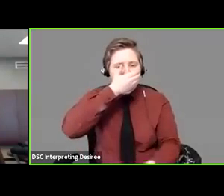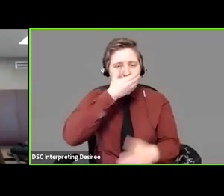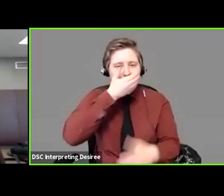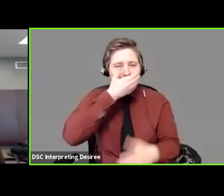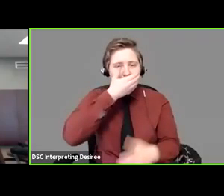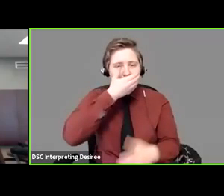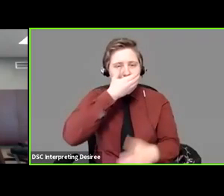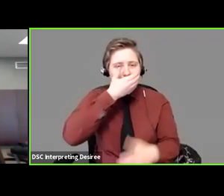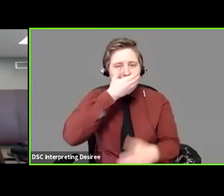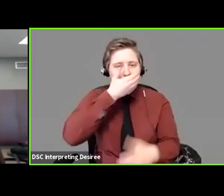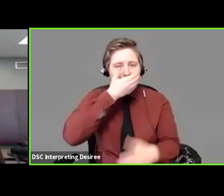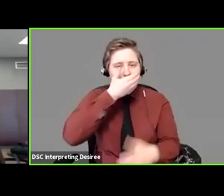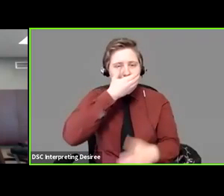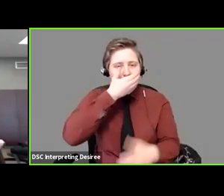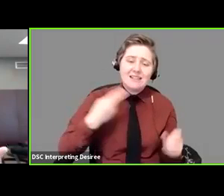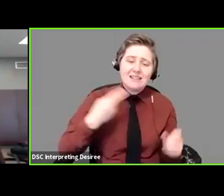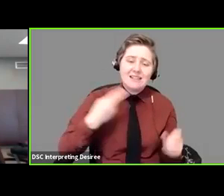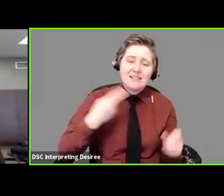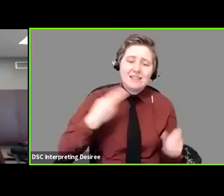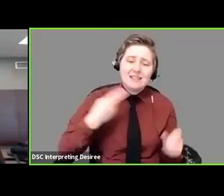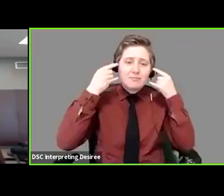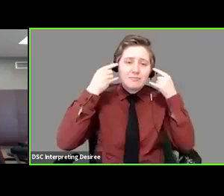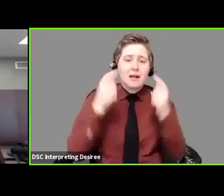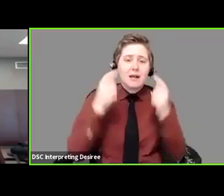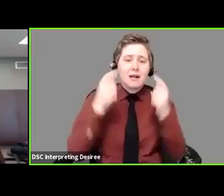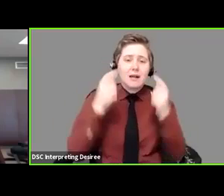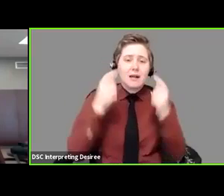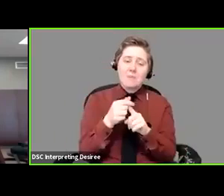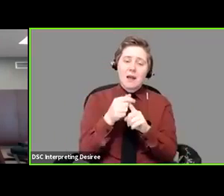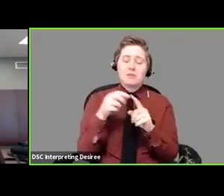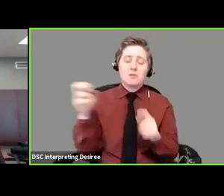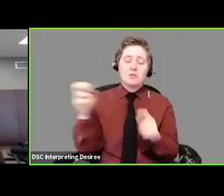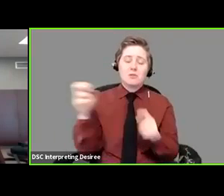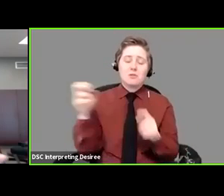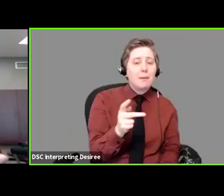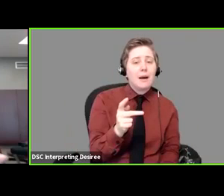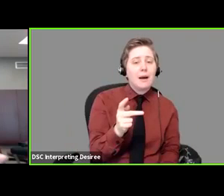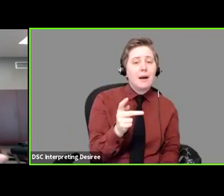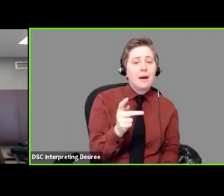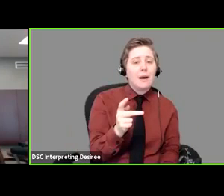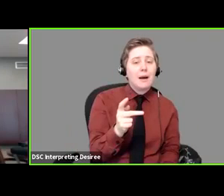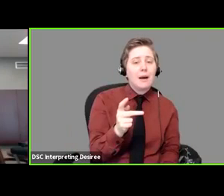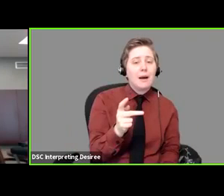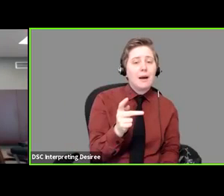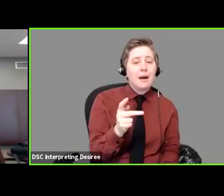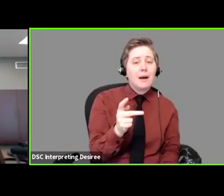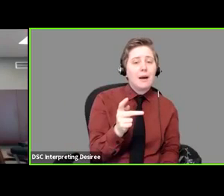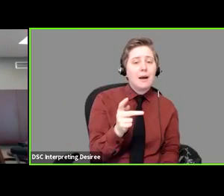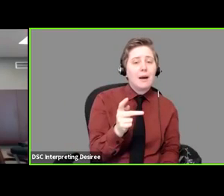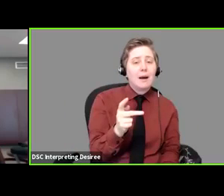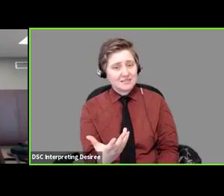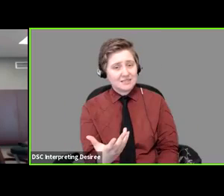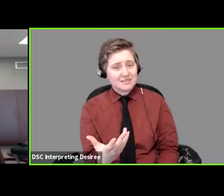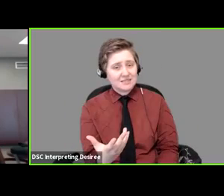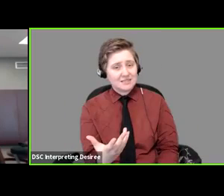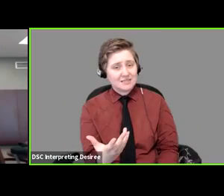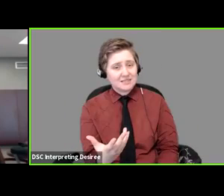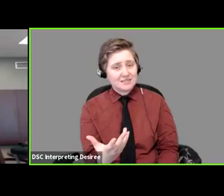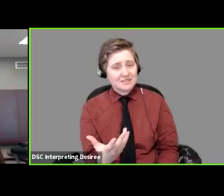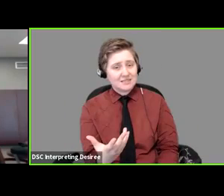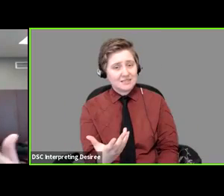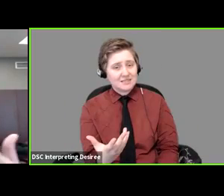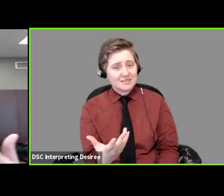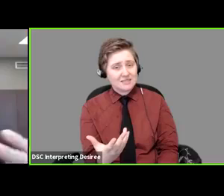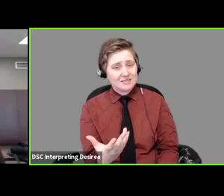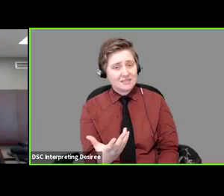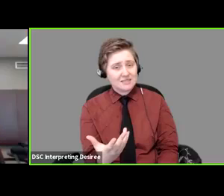about, wear that face covering, especially as we move back into the restaurants. That's going to be important, just not for